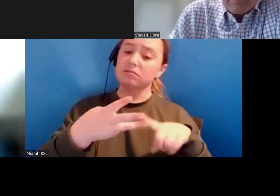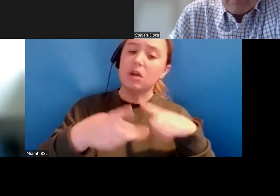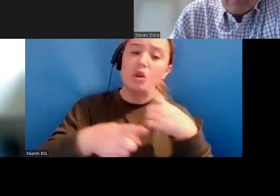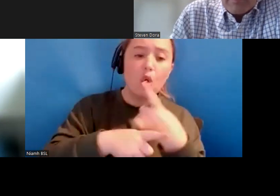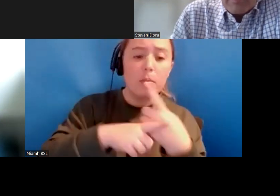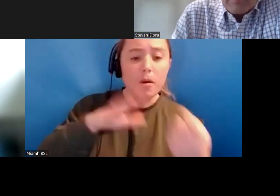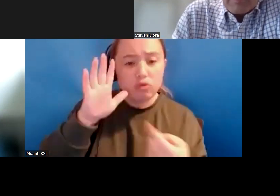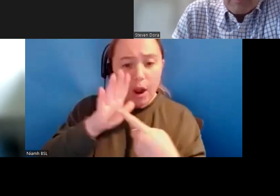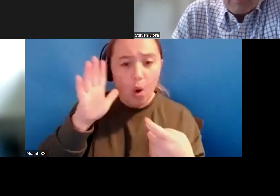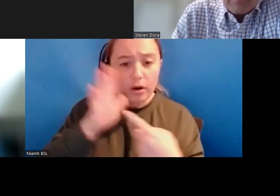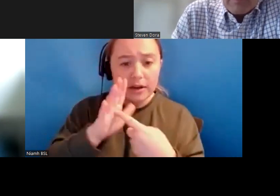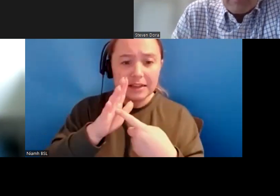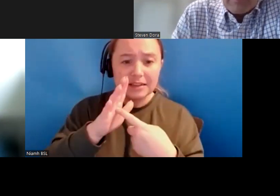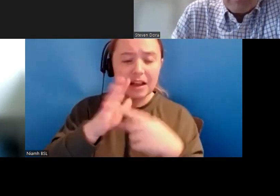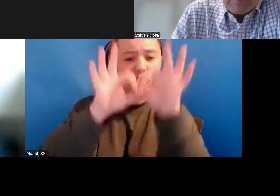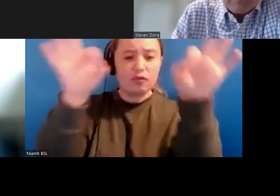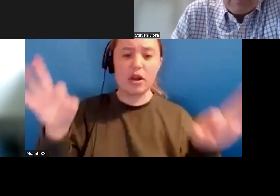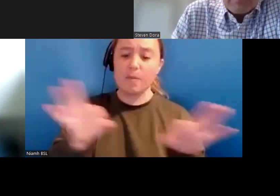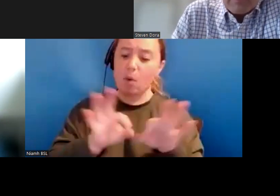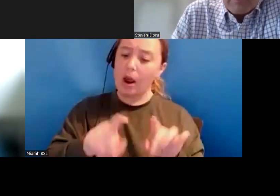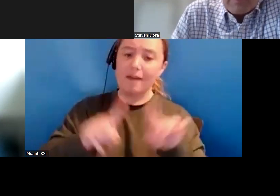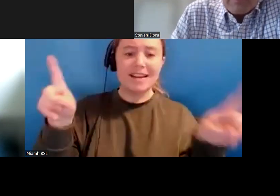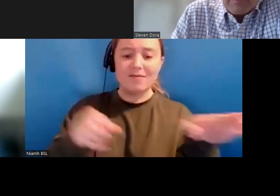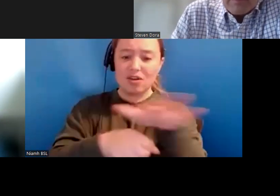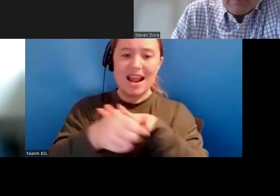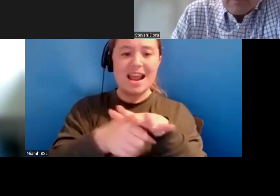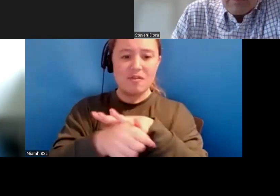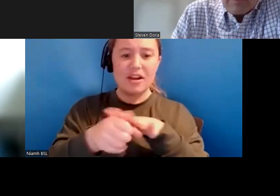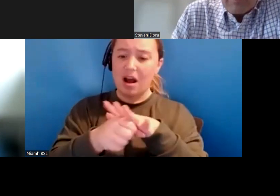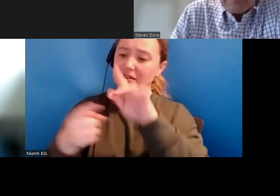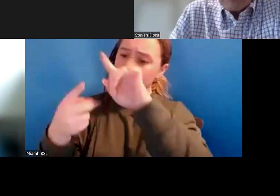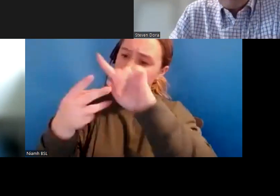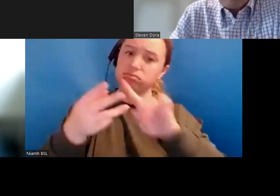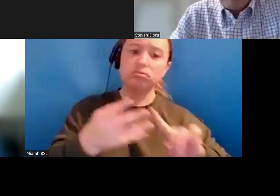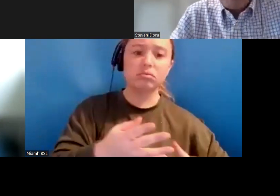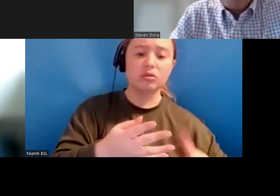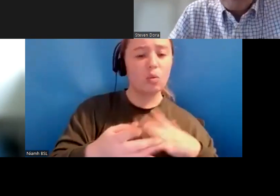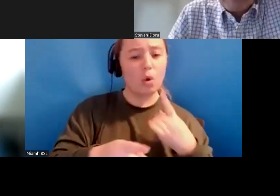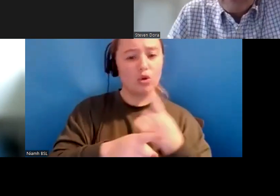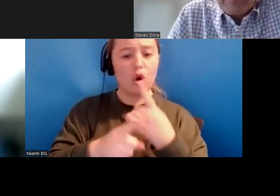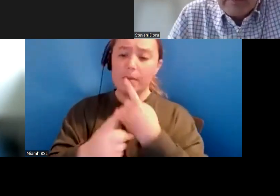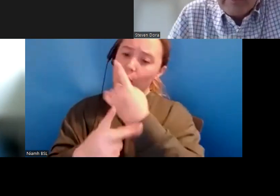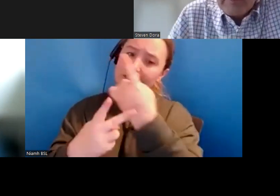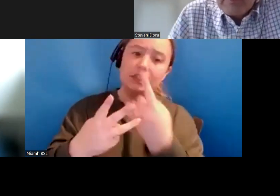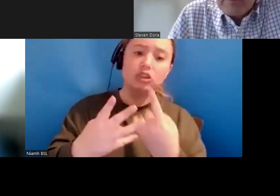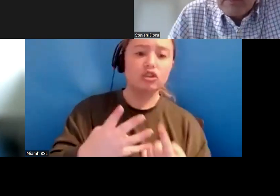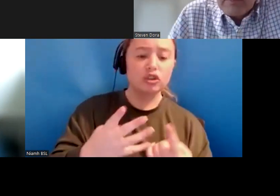to be in each of the areas of the framework, appreciating that all 3 of its themes are integral to the overarching